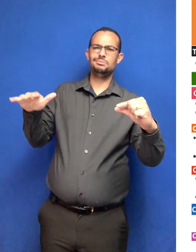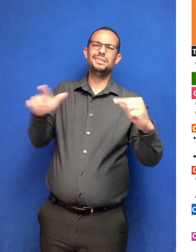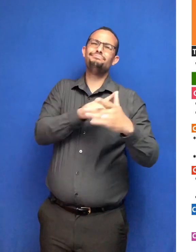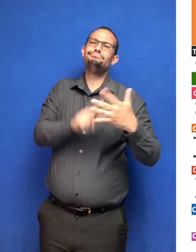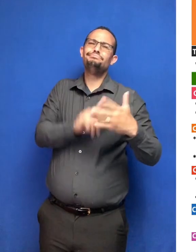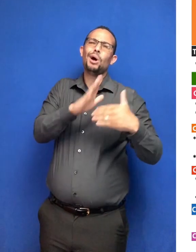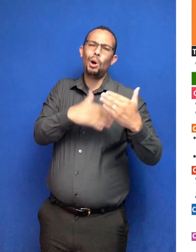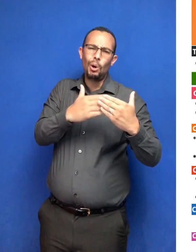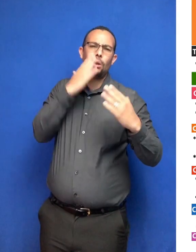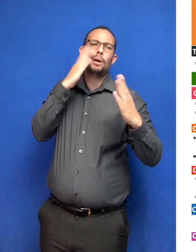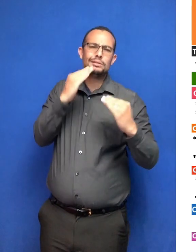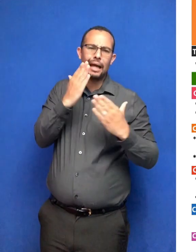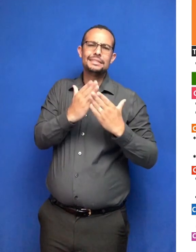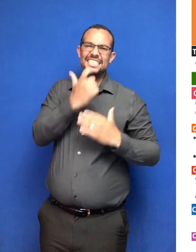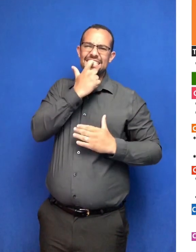and doors.